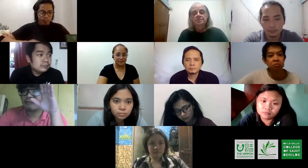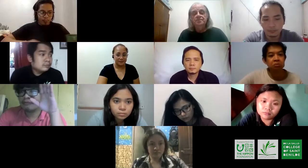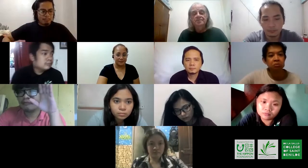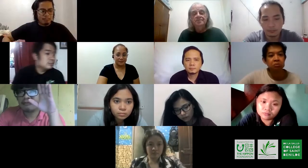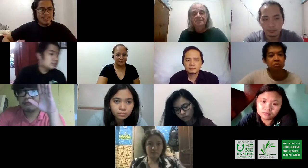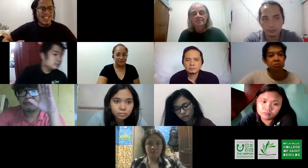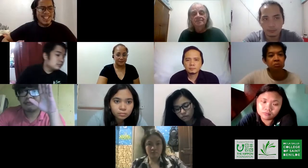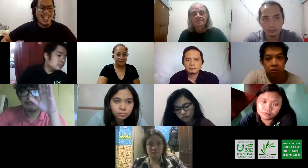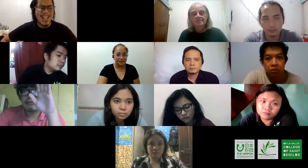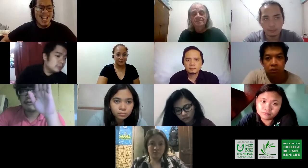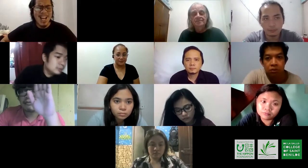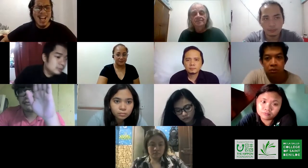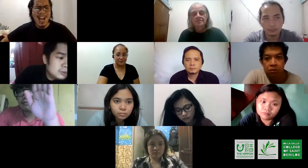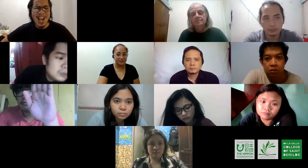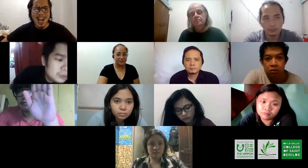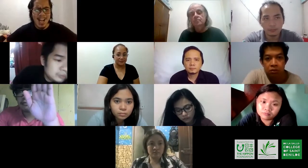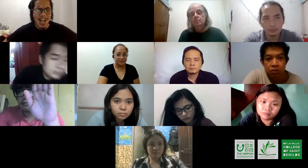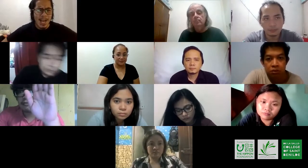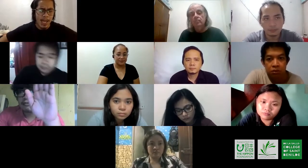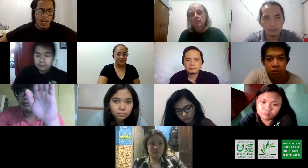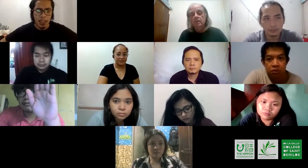Question?